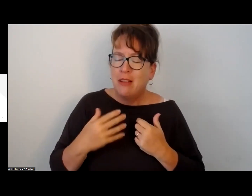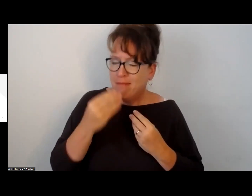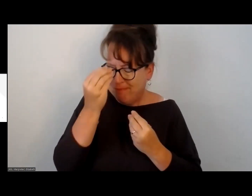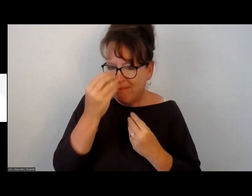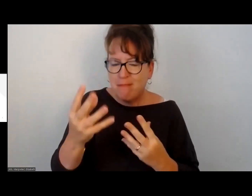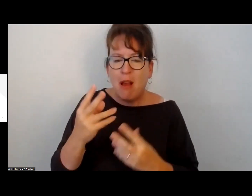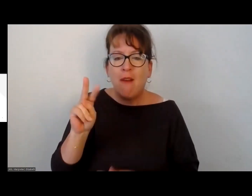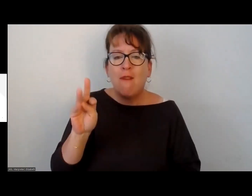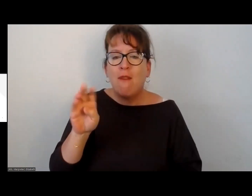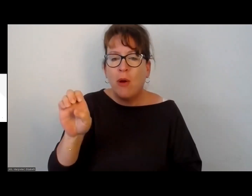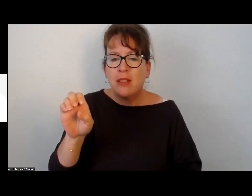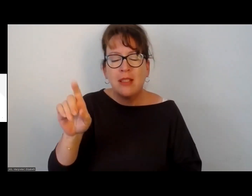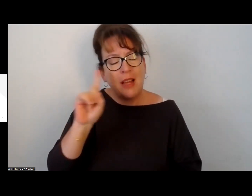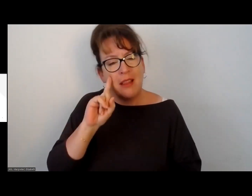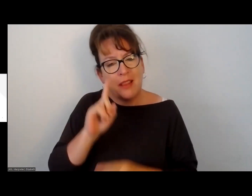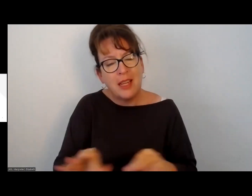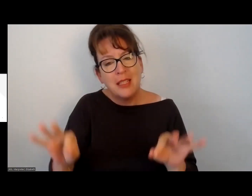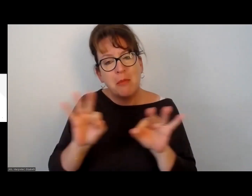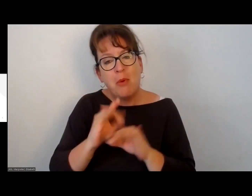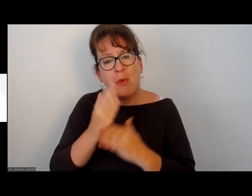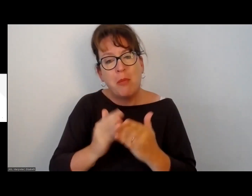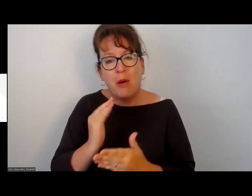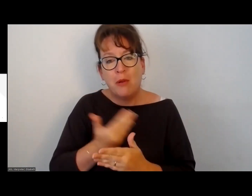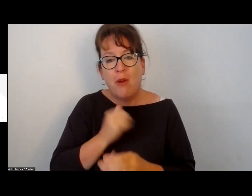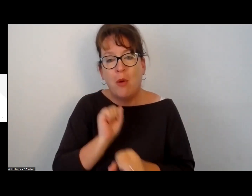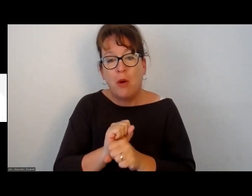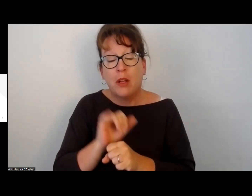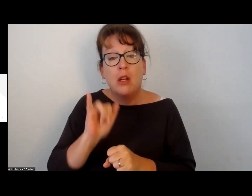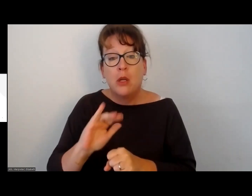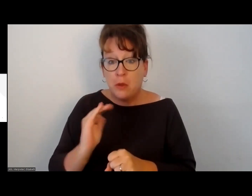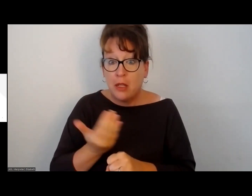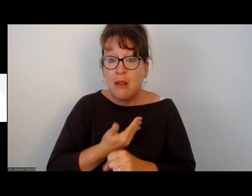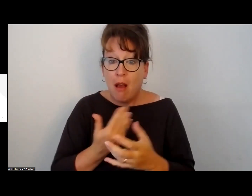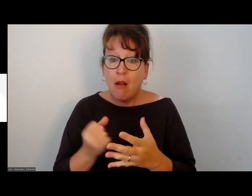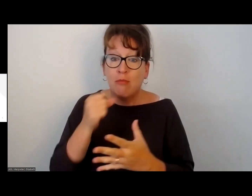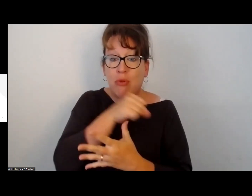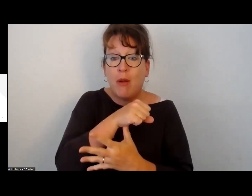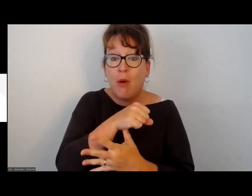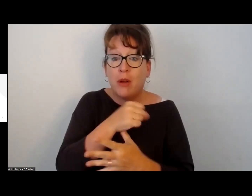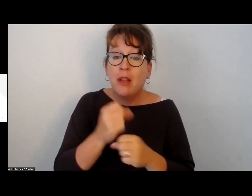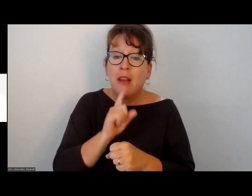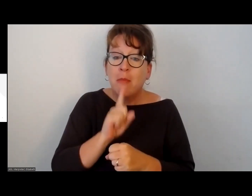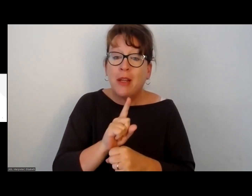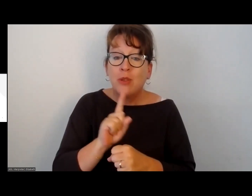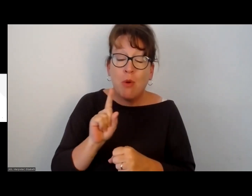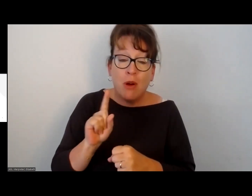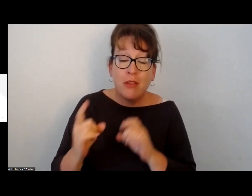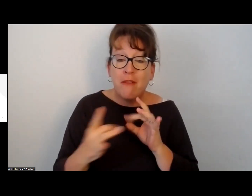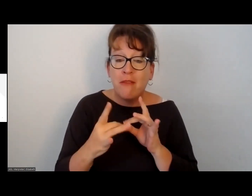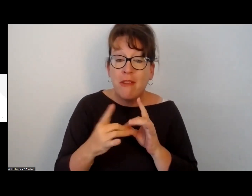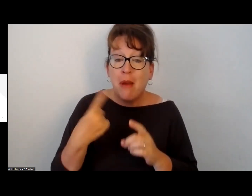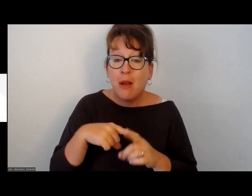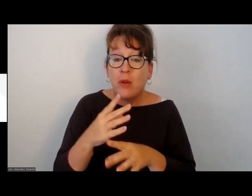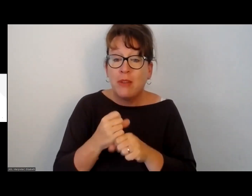of our work. And so that's one of the main priorities, is making sure that the feedback that we get from